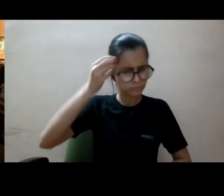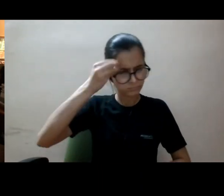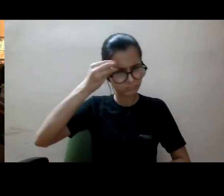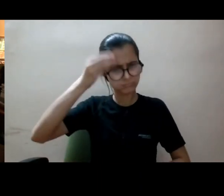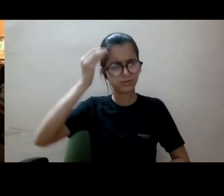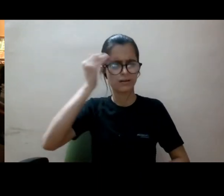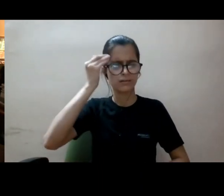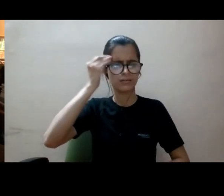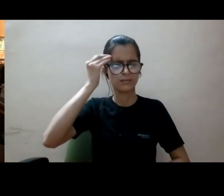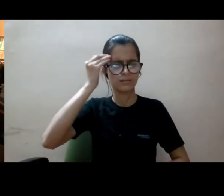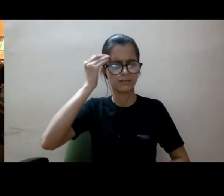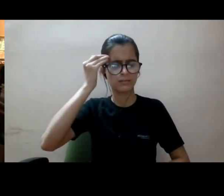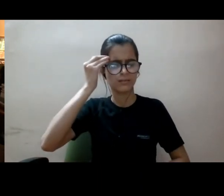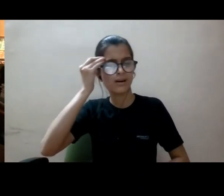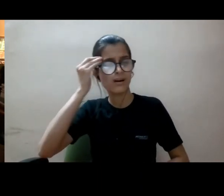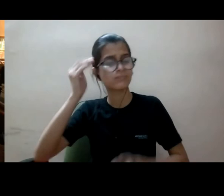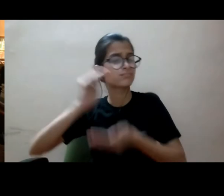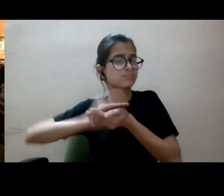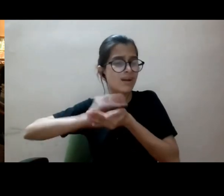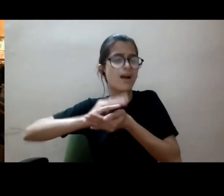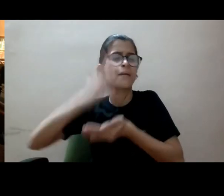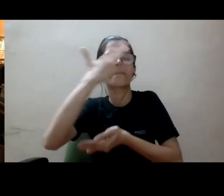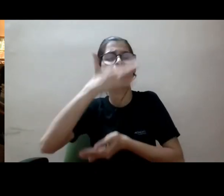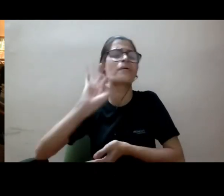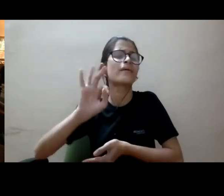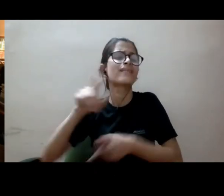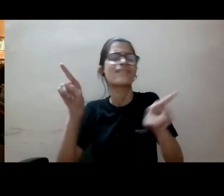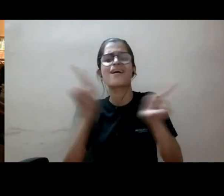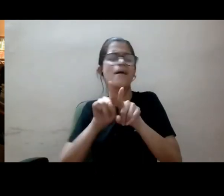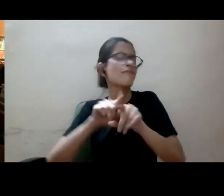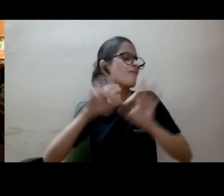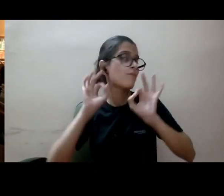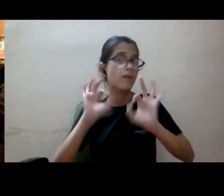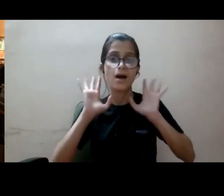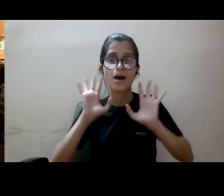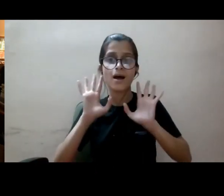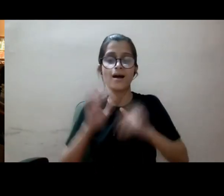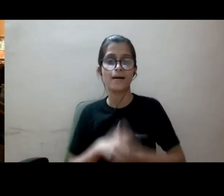and we still get to hear it. That's fantastic. You know,